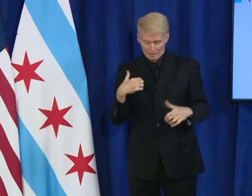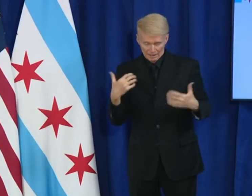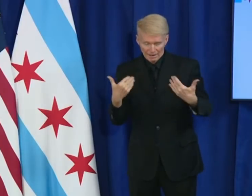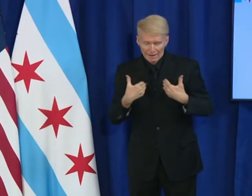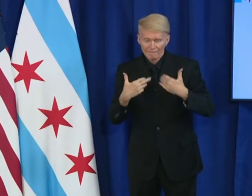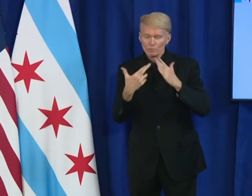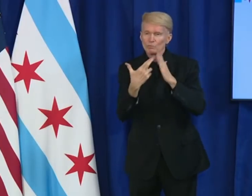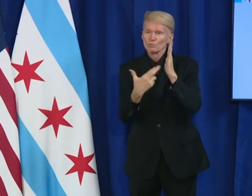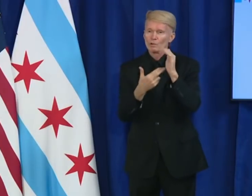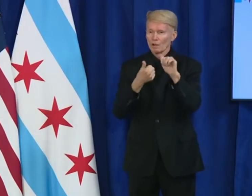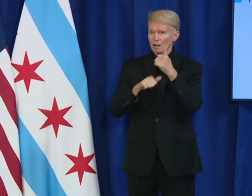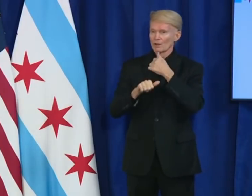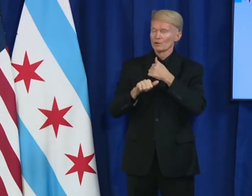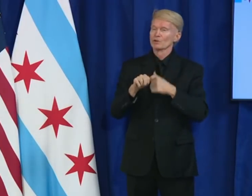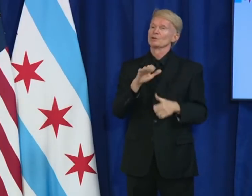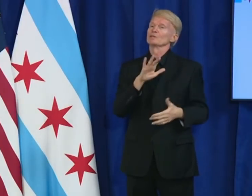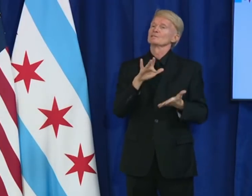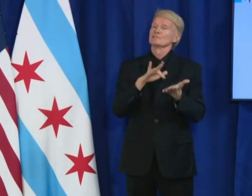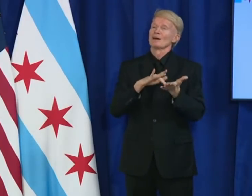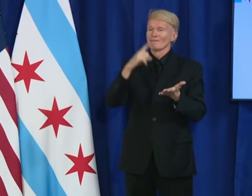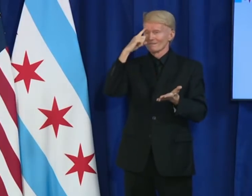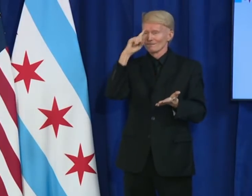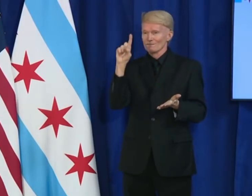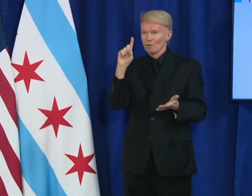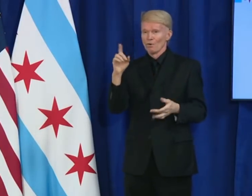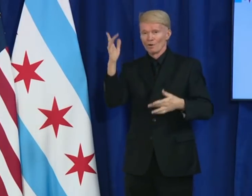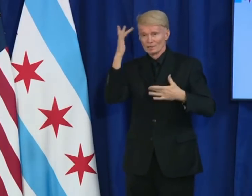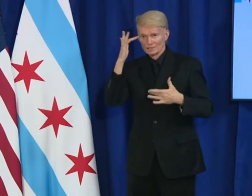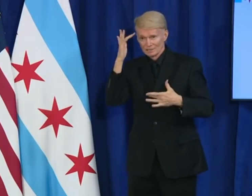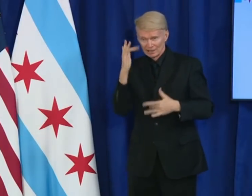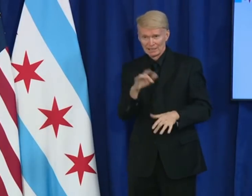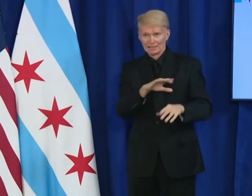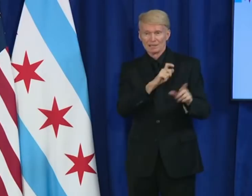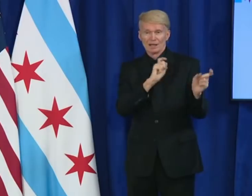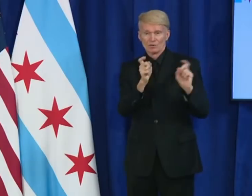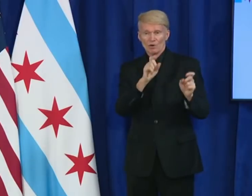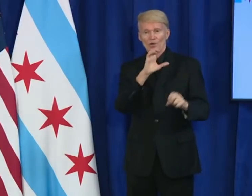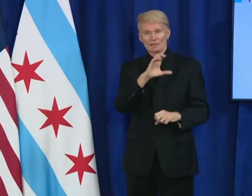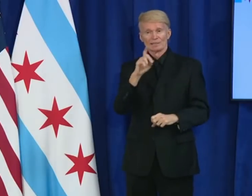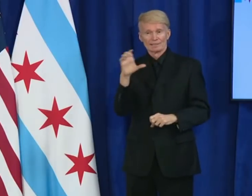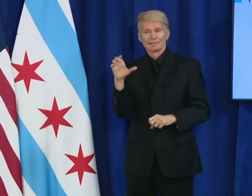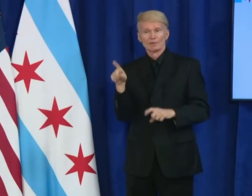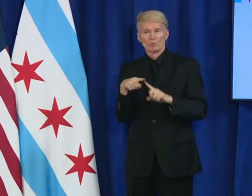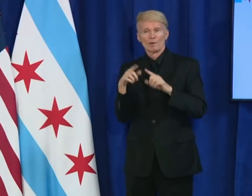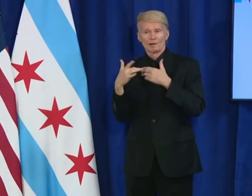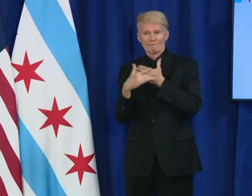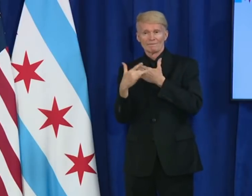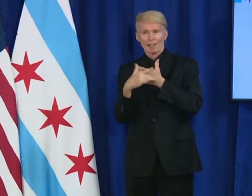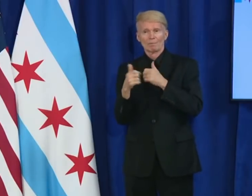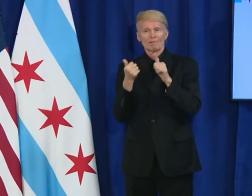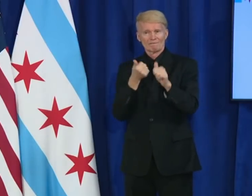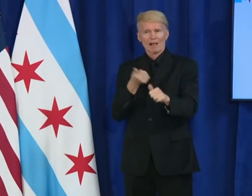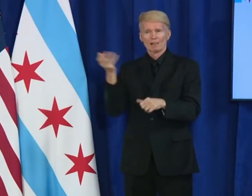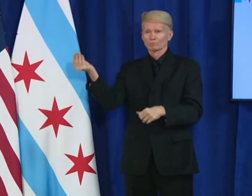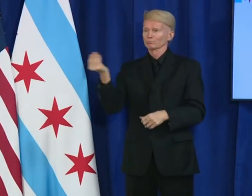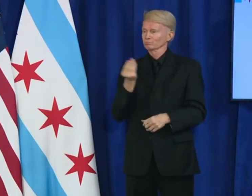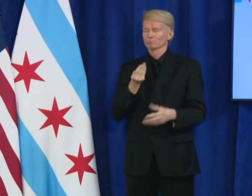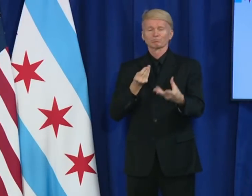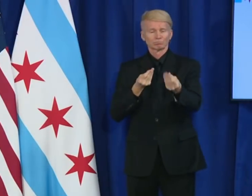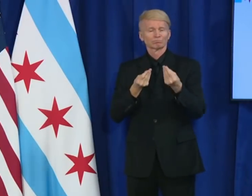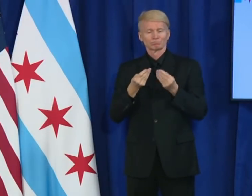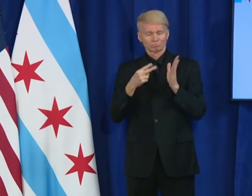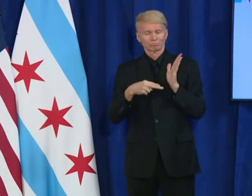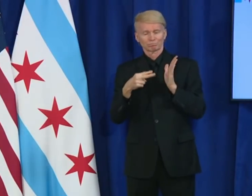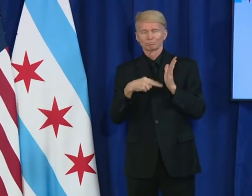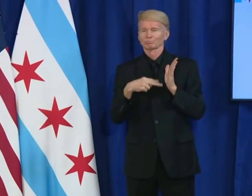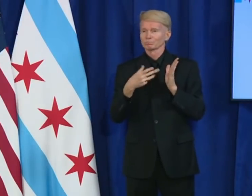recommendations by the CDC as they come out as well. Next slide. Also, I